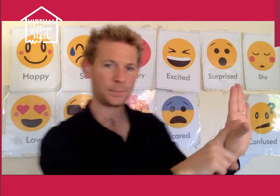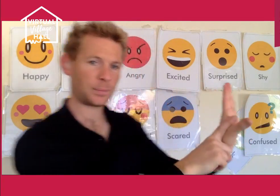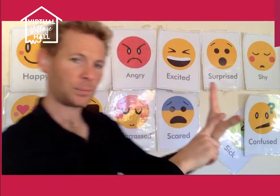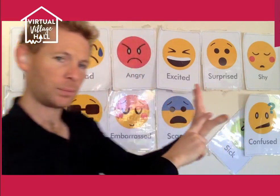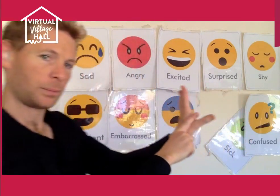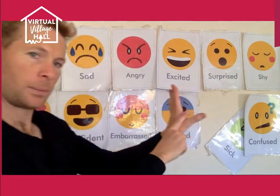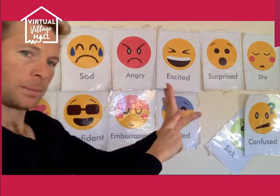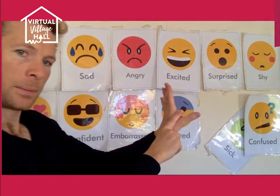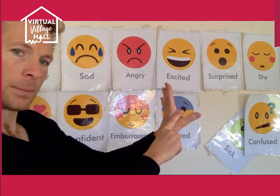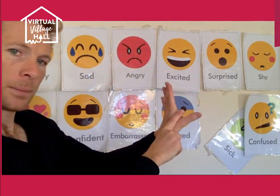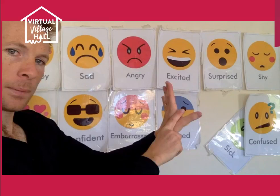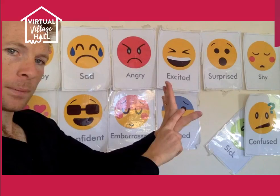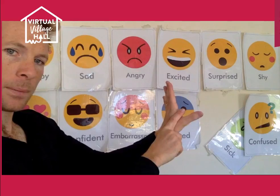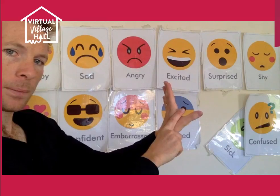Y.